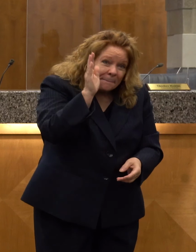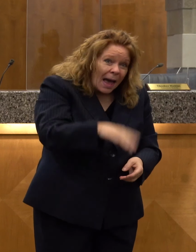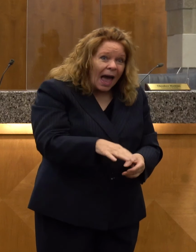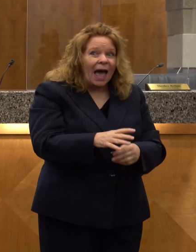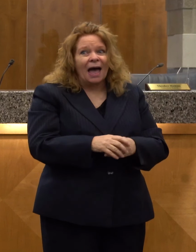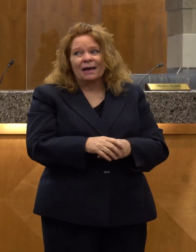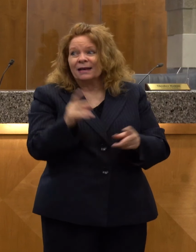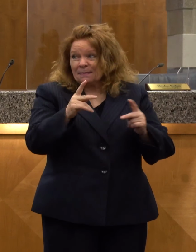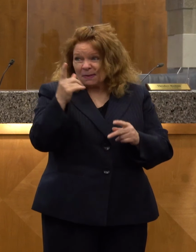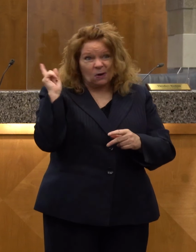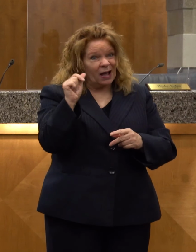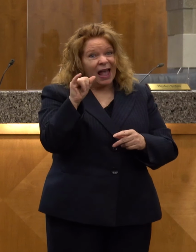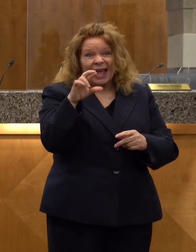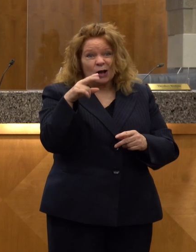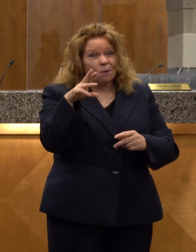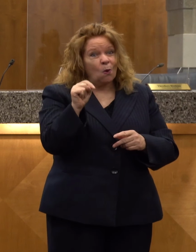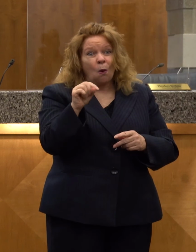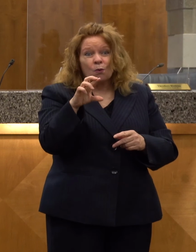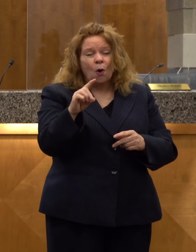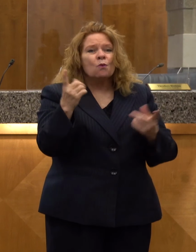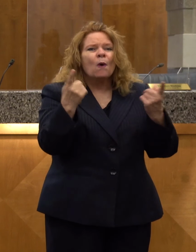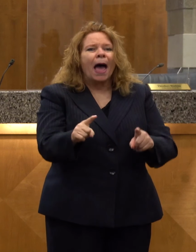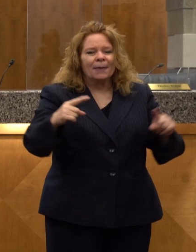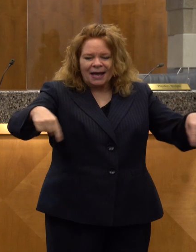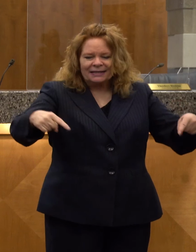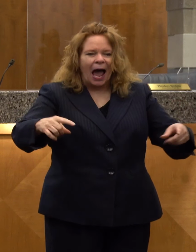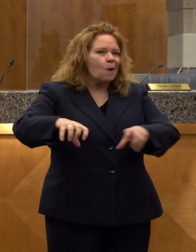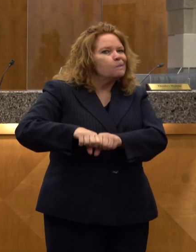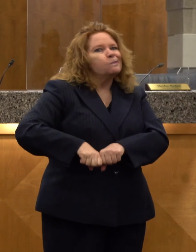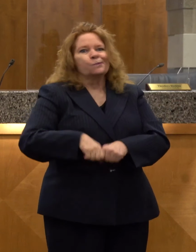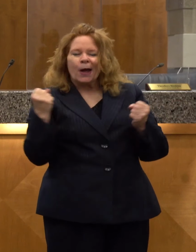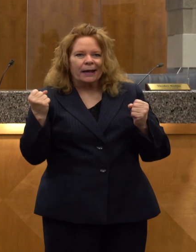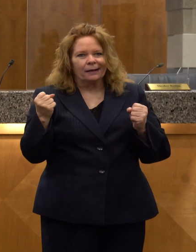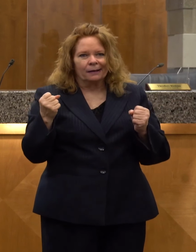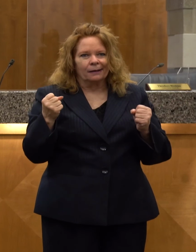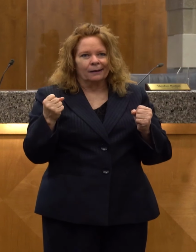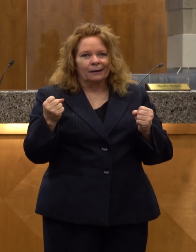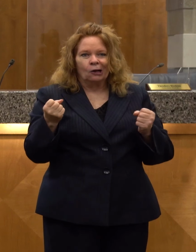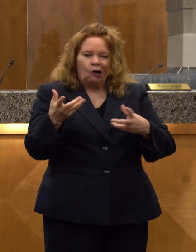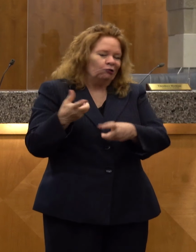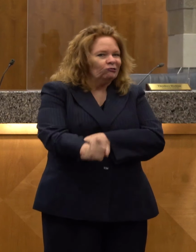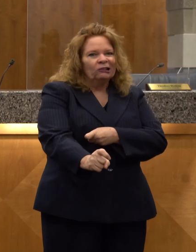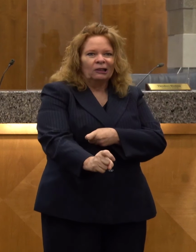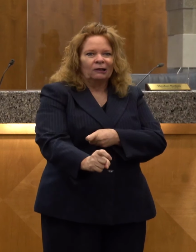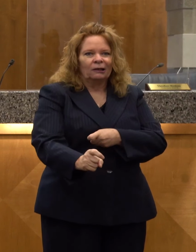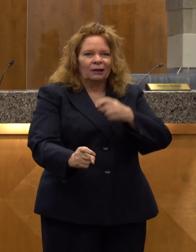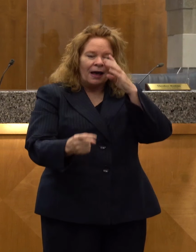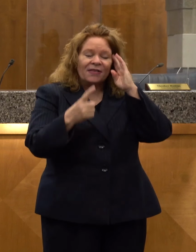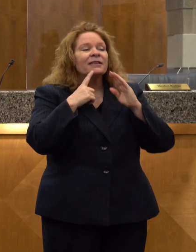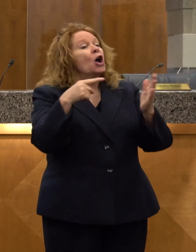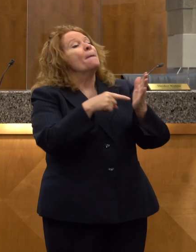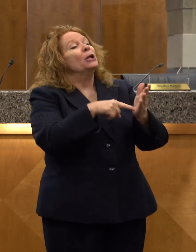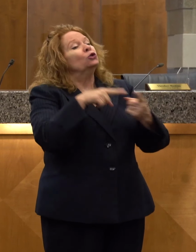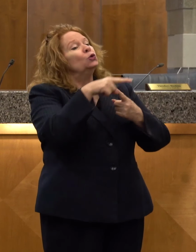people right here on Airport Road, they bust their tires, their wheels, they say, I'm going to bring you a bill. I said, no,